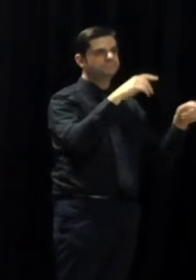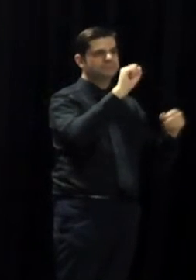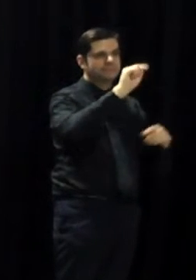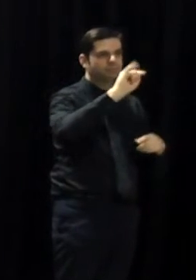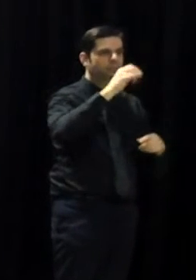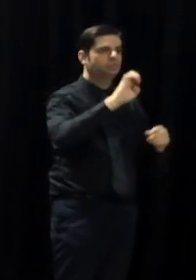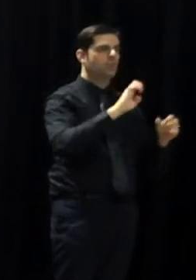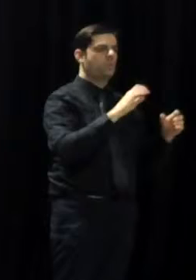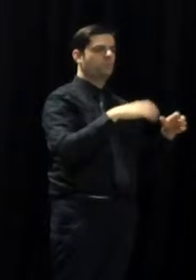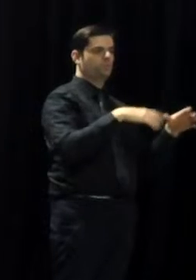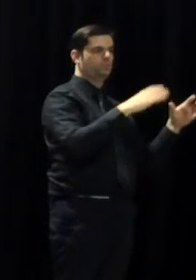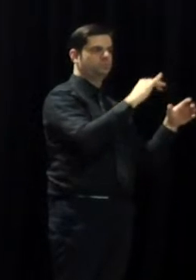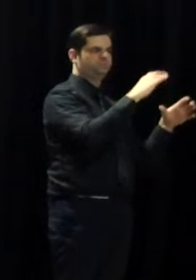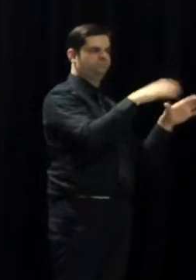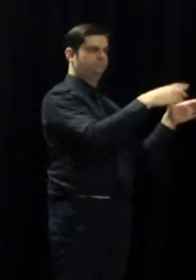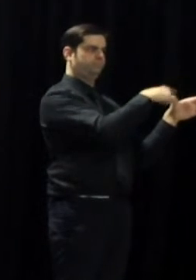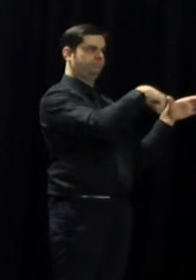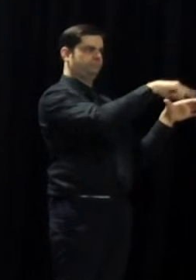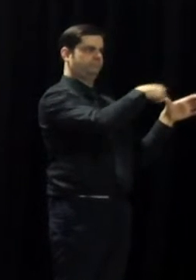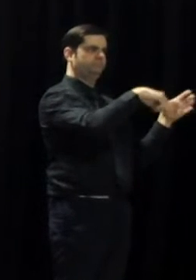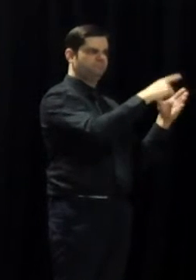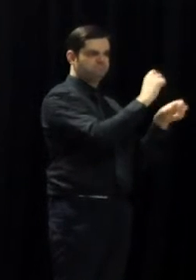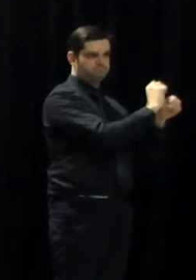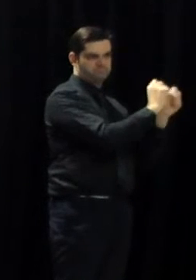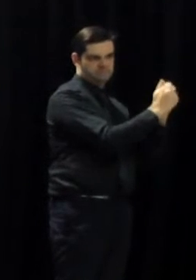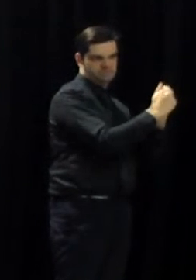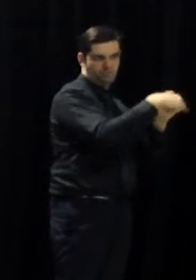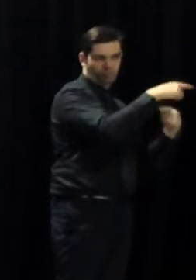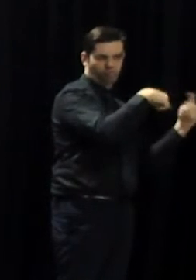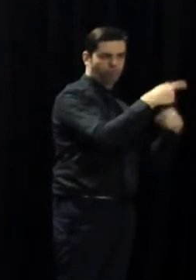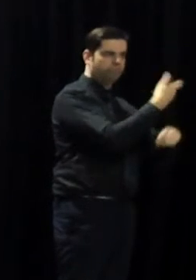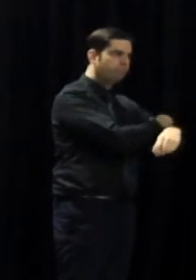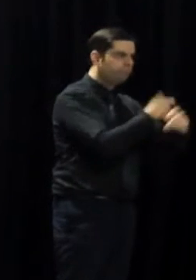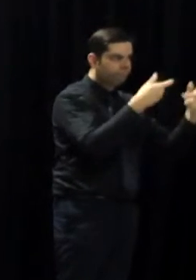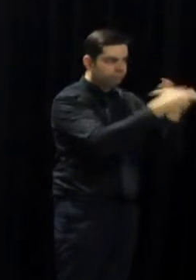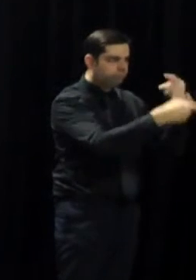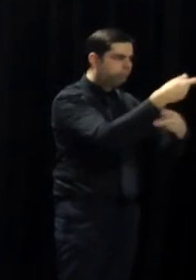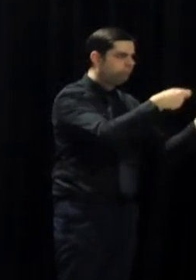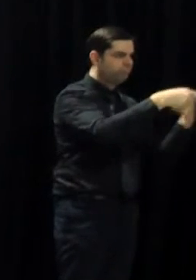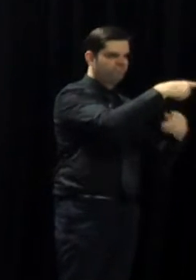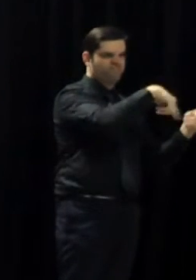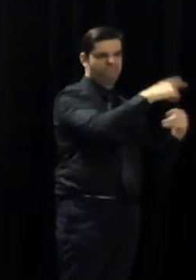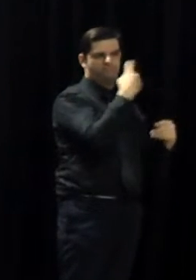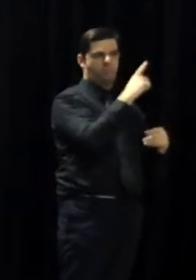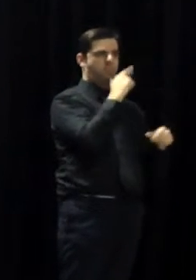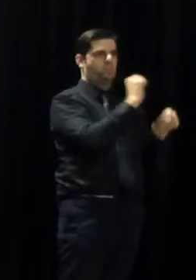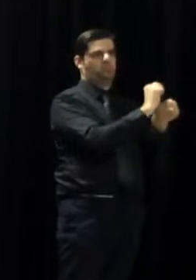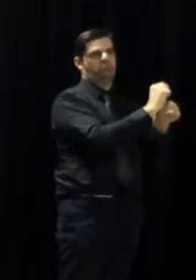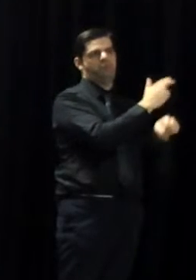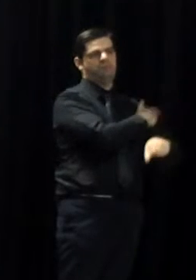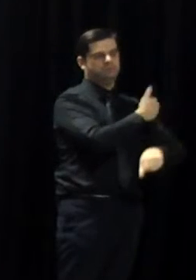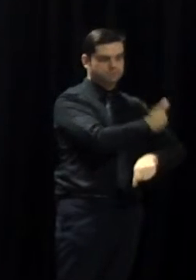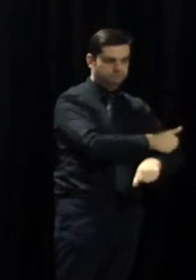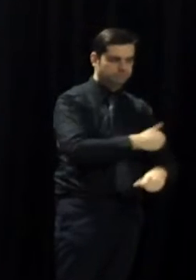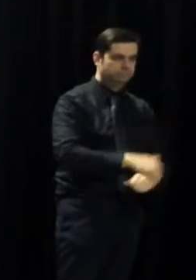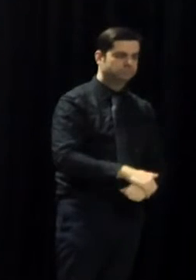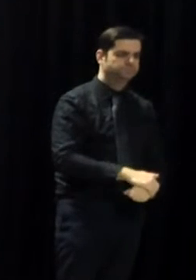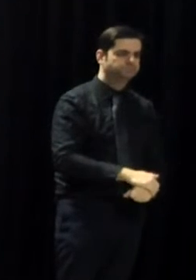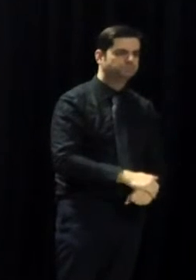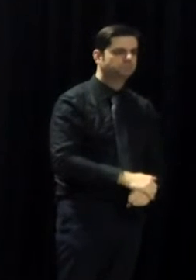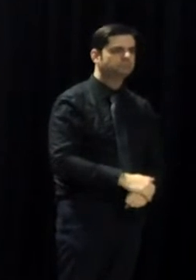workers at every hospital in the region, not just Onondaga County, but in Cayuga and Madison, and Oswego and